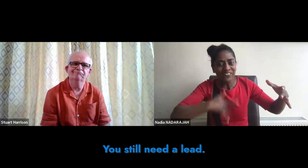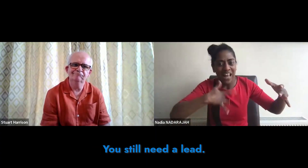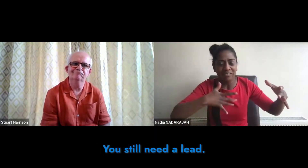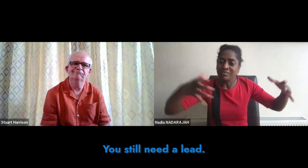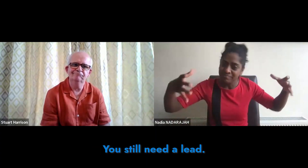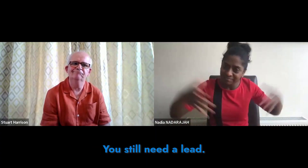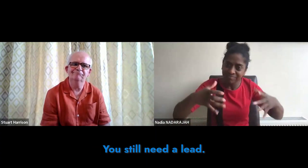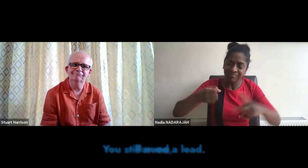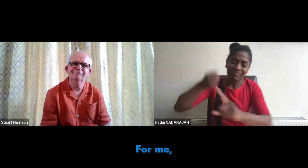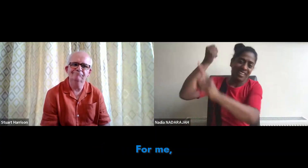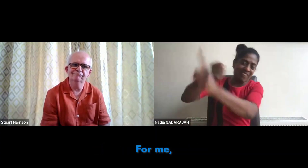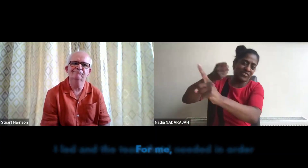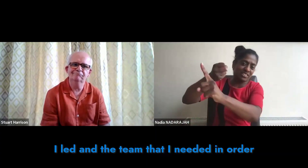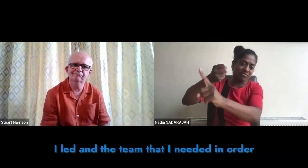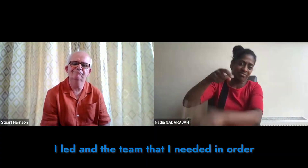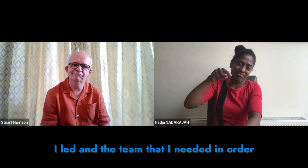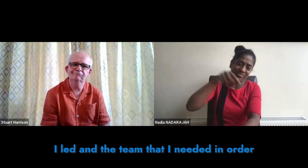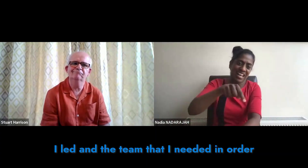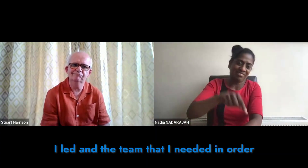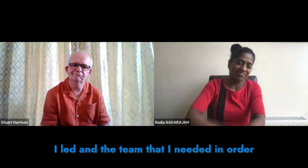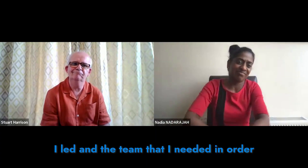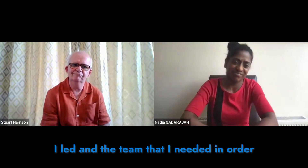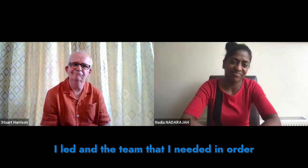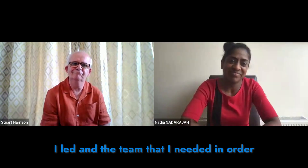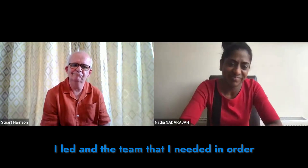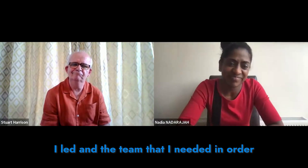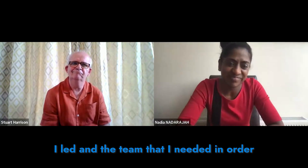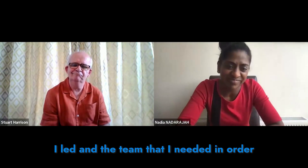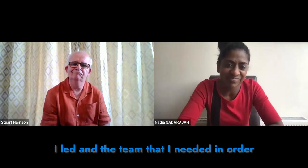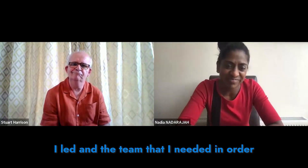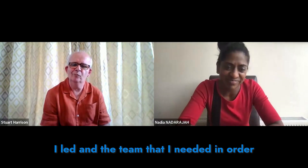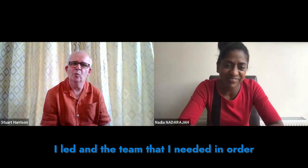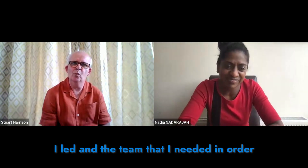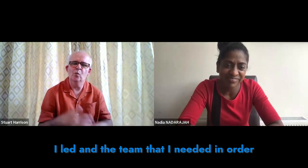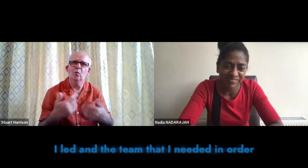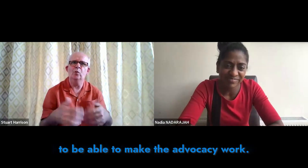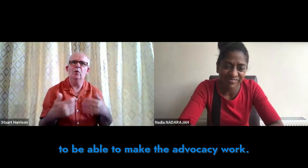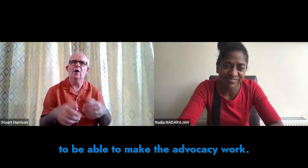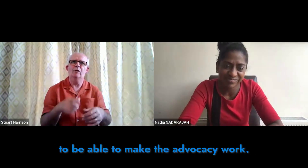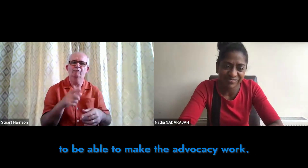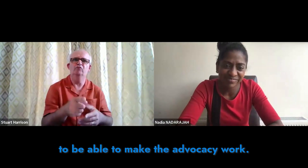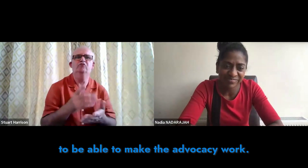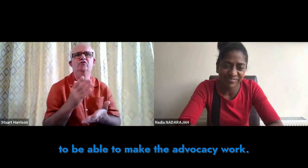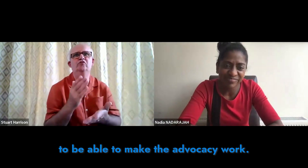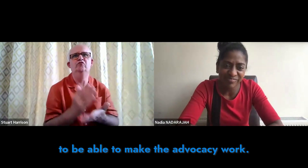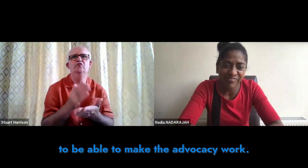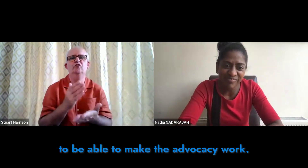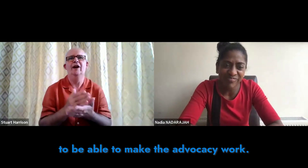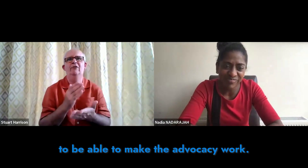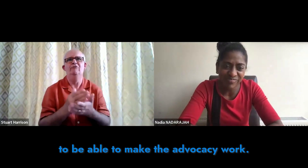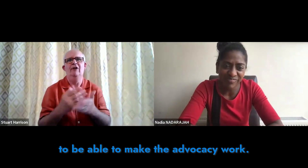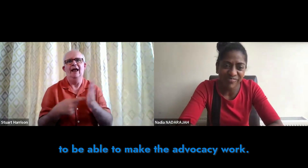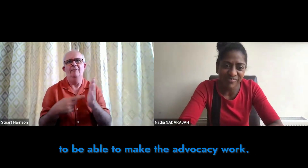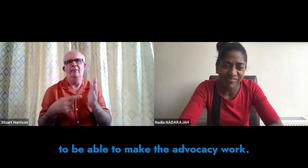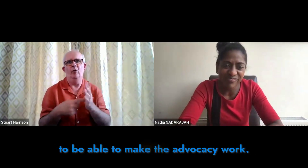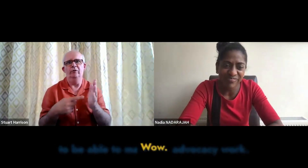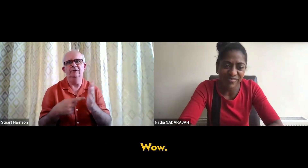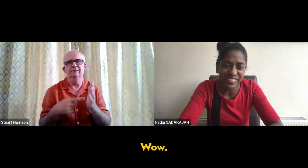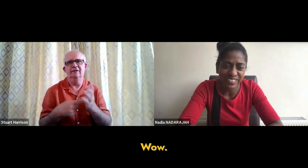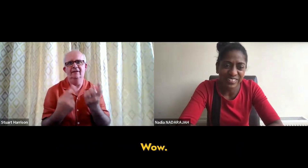you still need a lead. For me, I led and the team that I needed in order to be able to make the advocacy